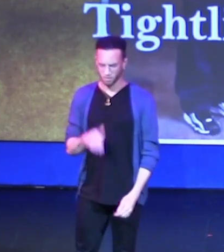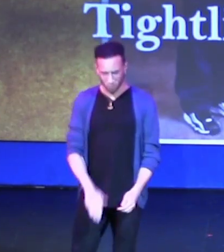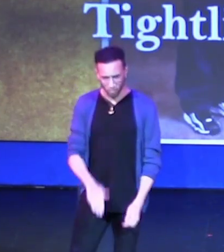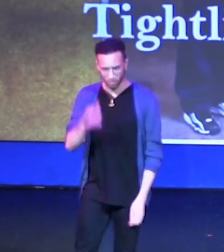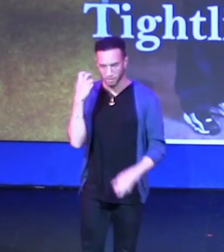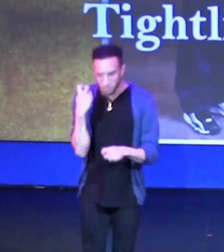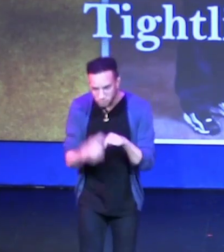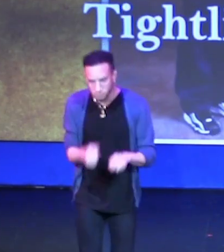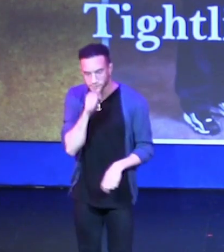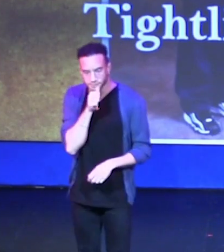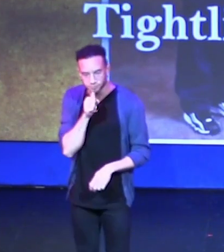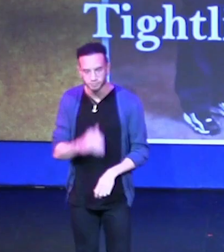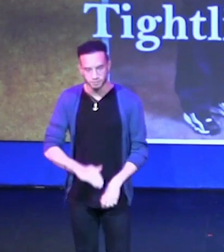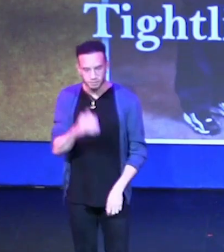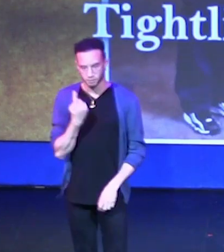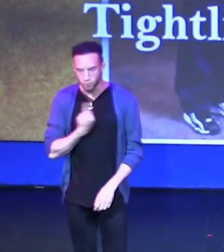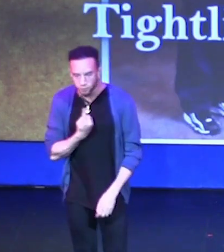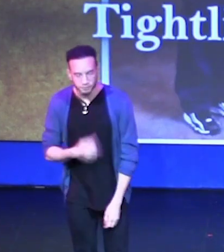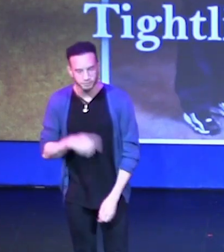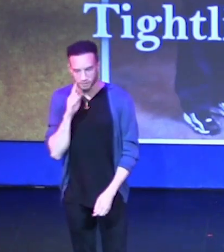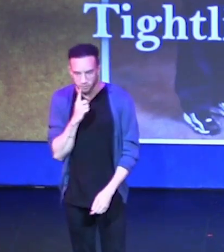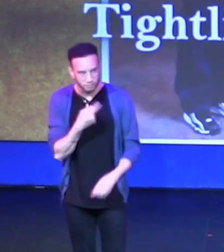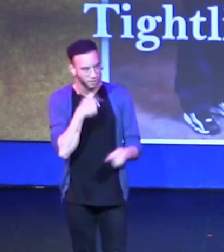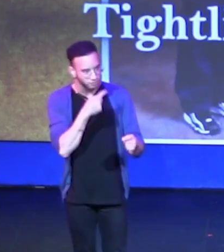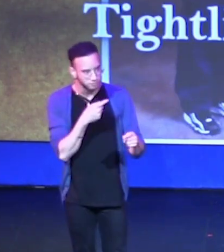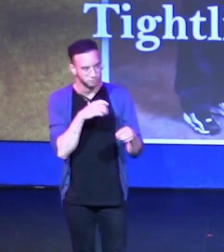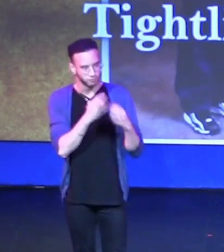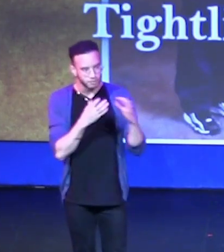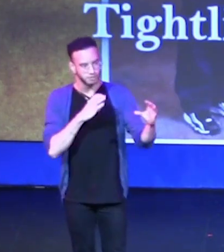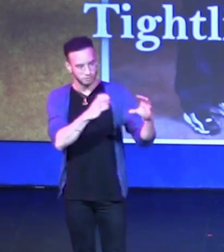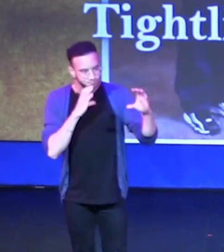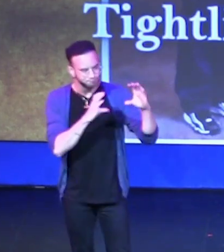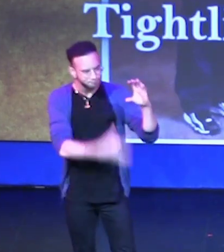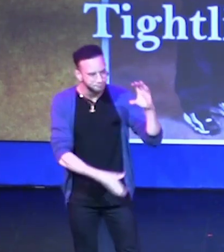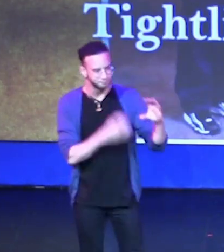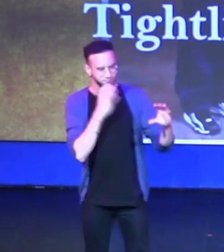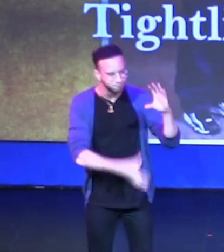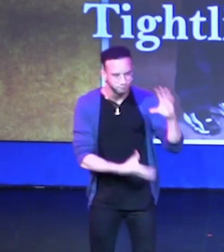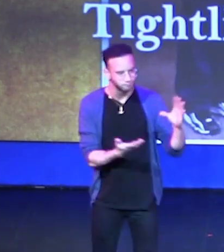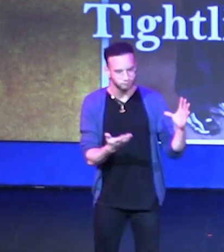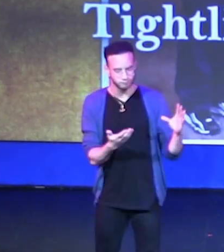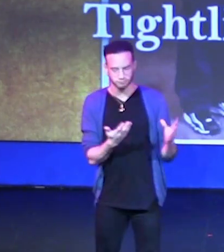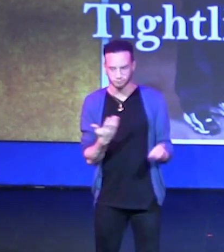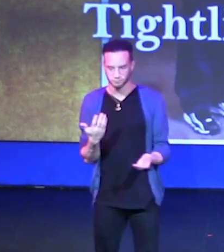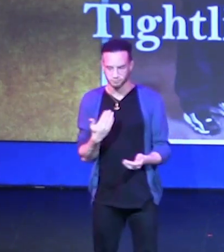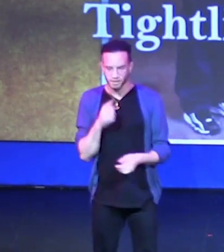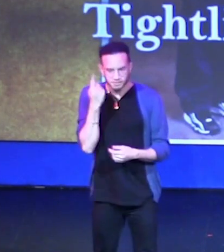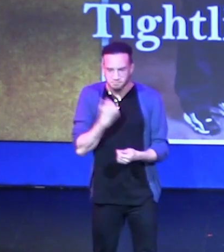as I began to look at my life, I realized I faced a lot of hardships, a lot of isolation, a lot of